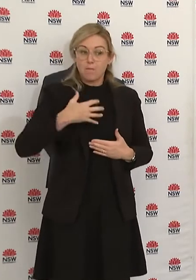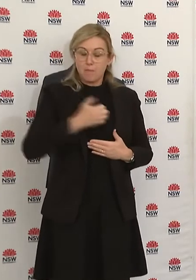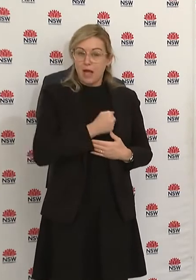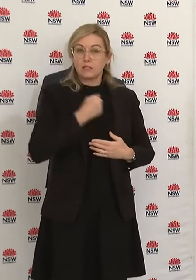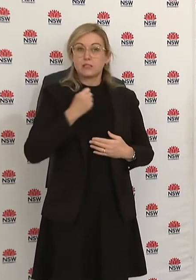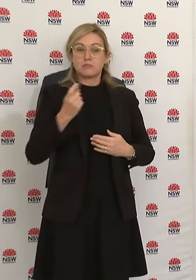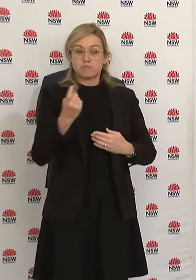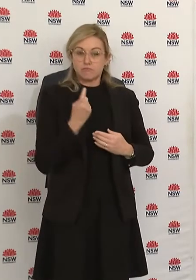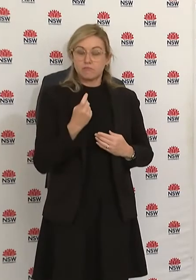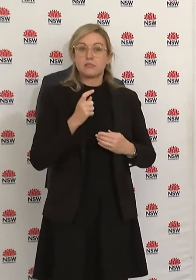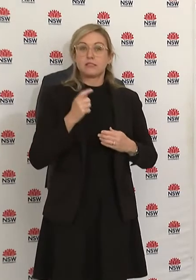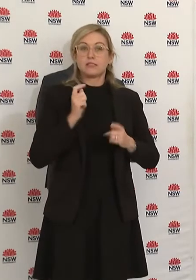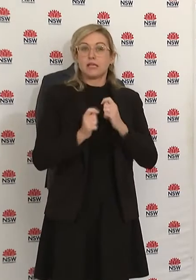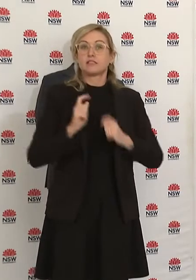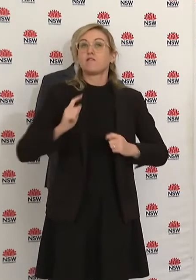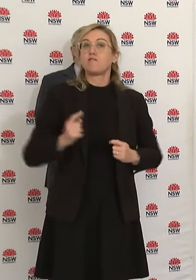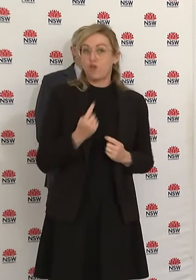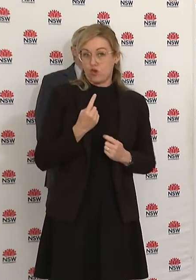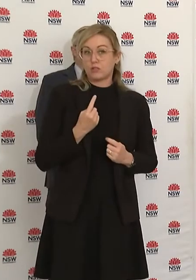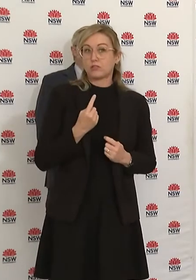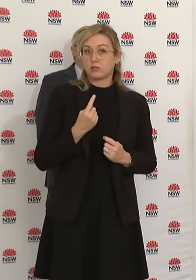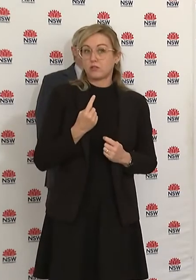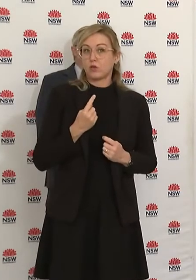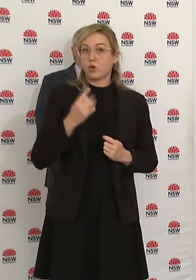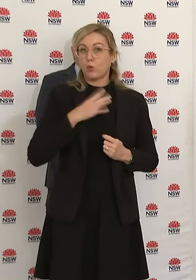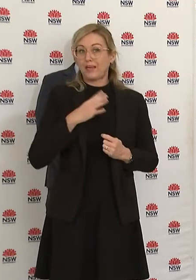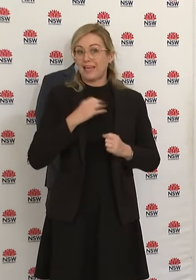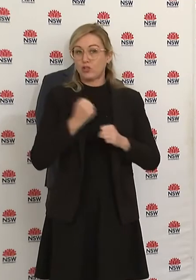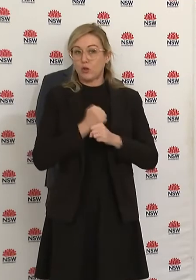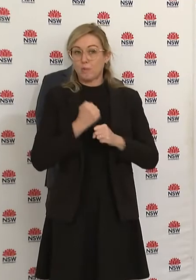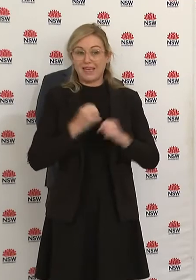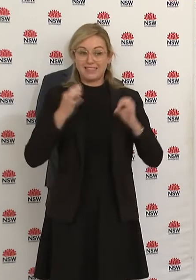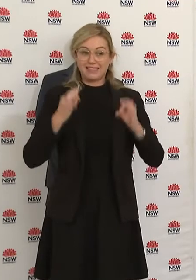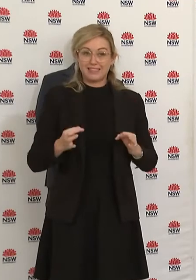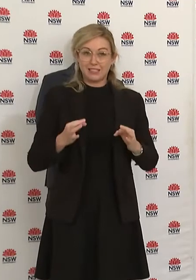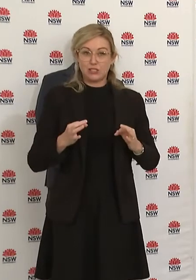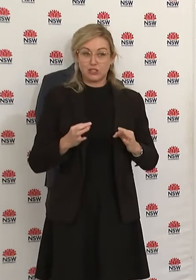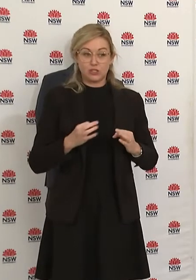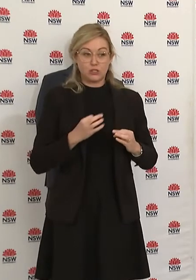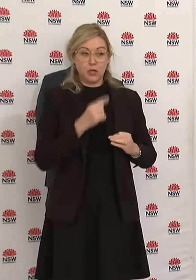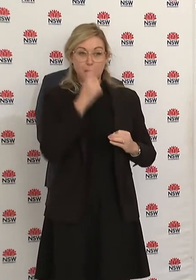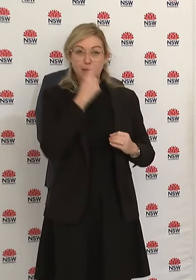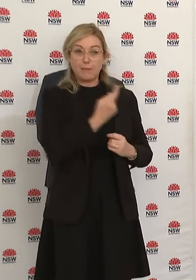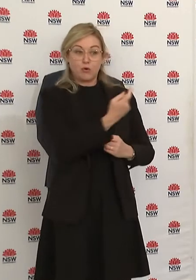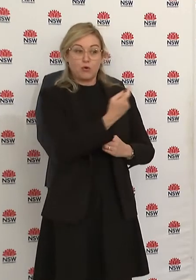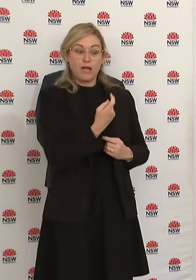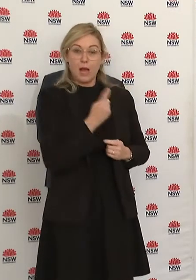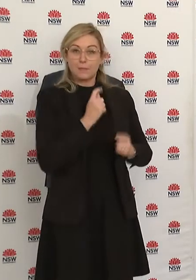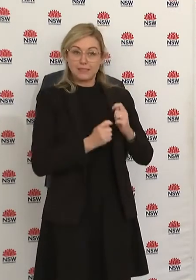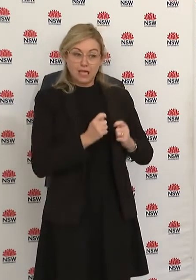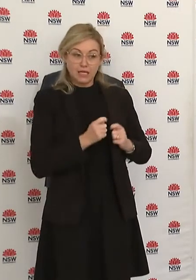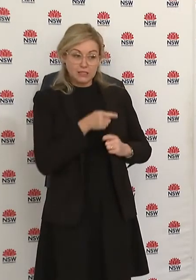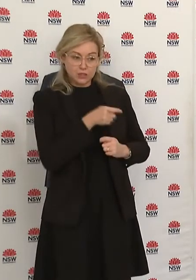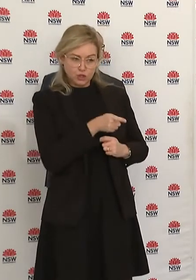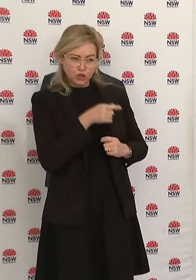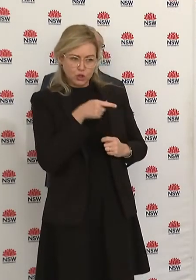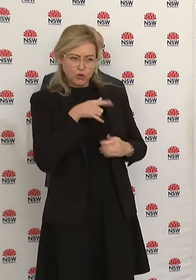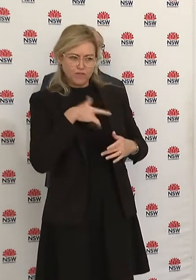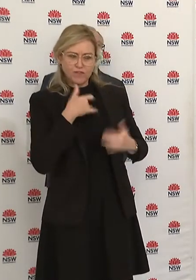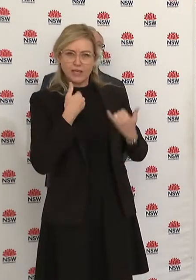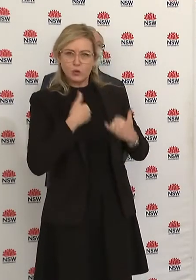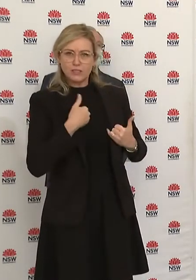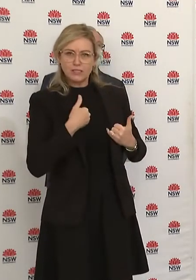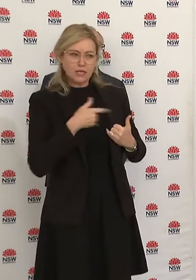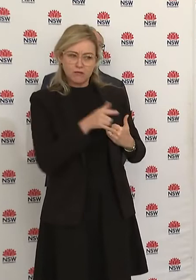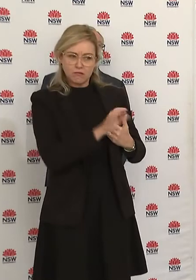that the community would understand that we have to make those difficult prioritisation choices, and they're not things that we can easily call on assistance